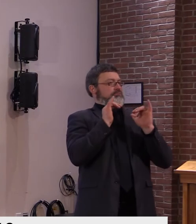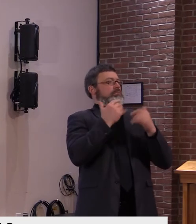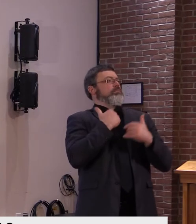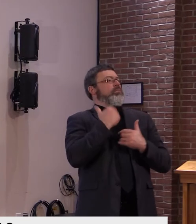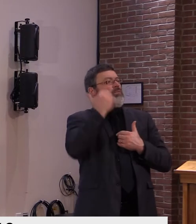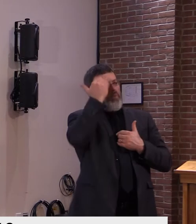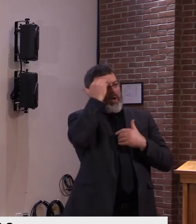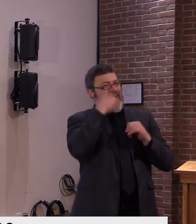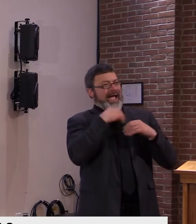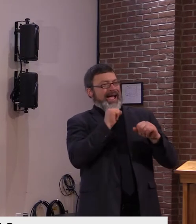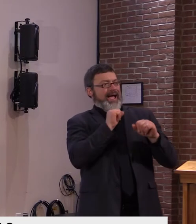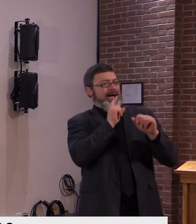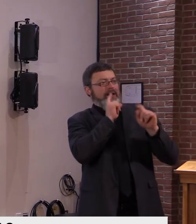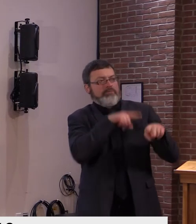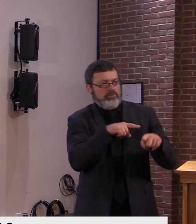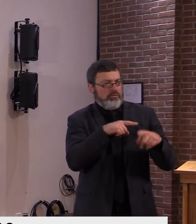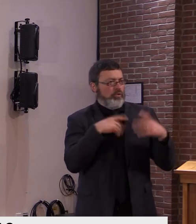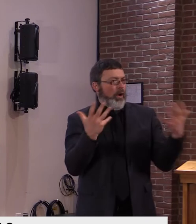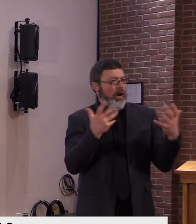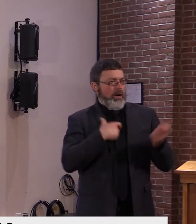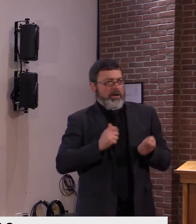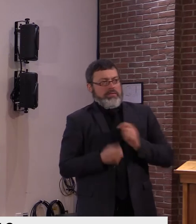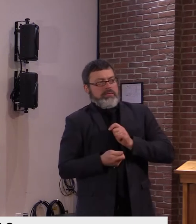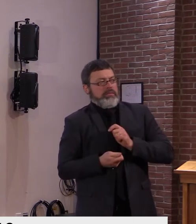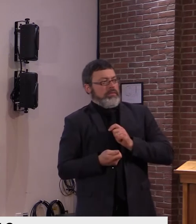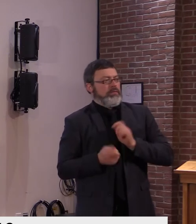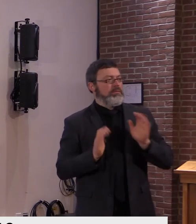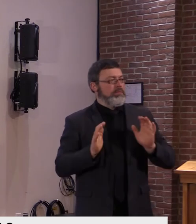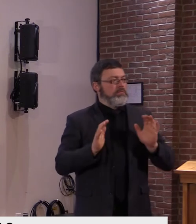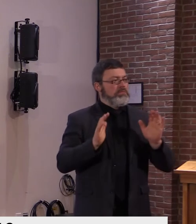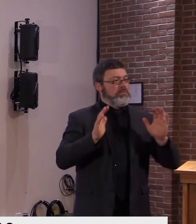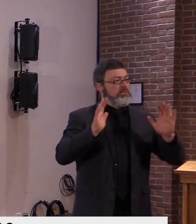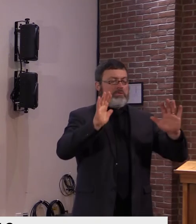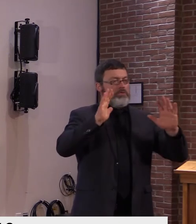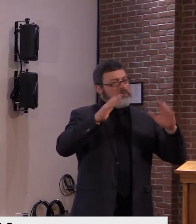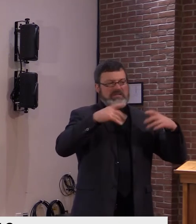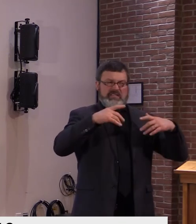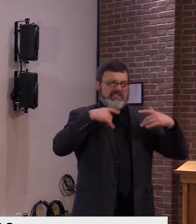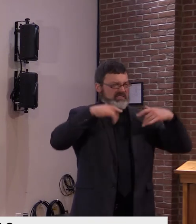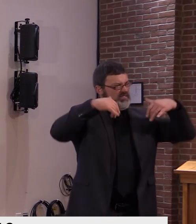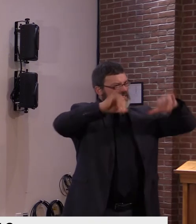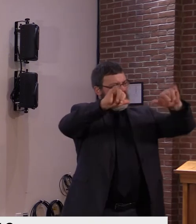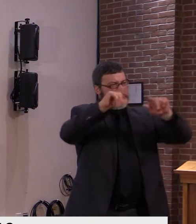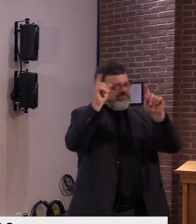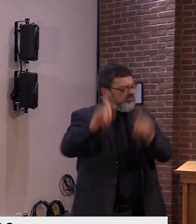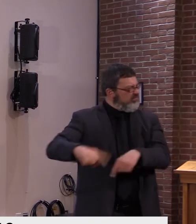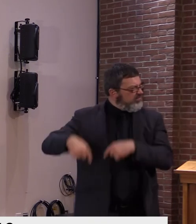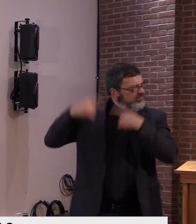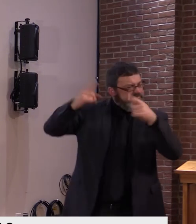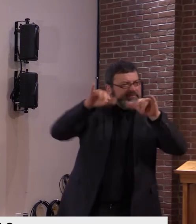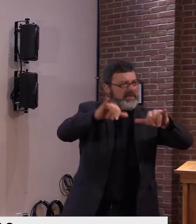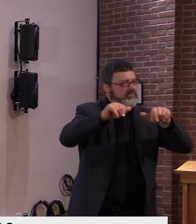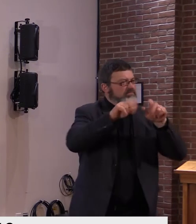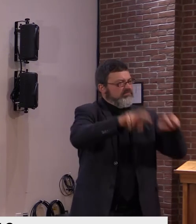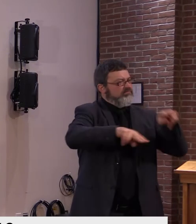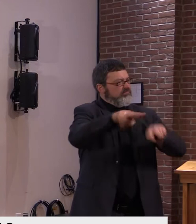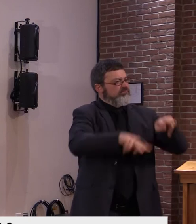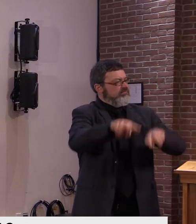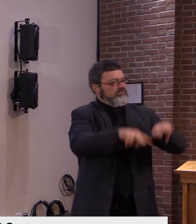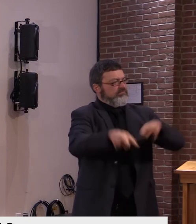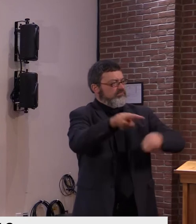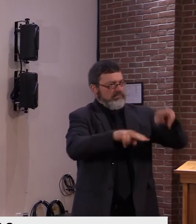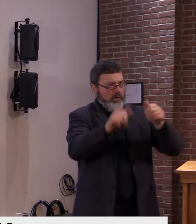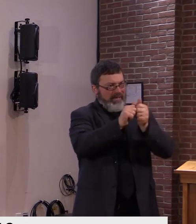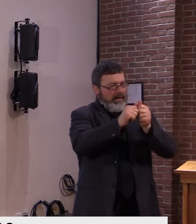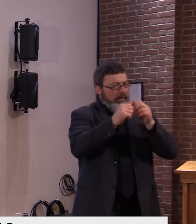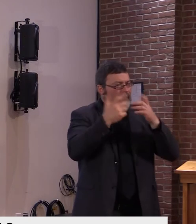what does that look like. So we'll continue to just monitor the situation and make changes as we need to. But at this point in time, we're